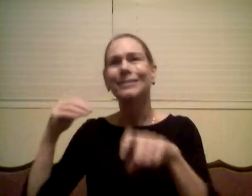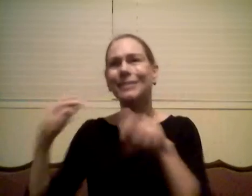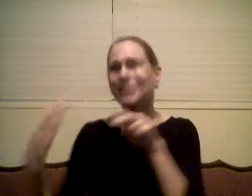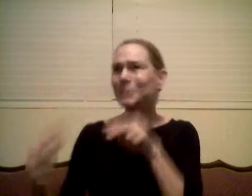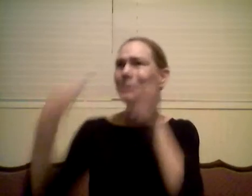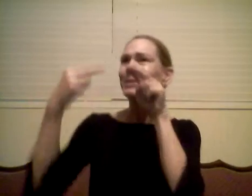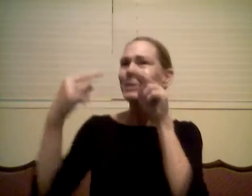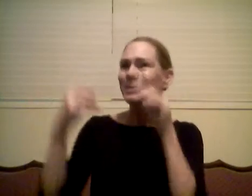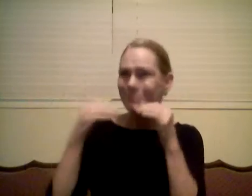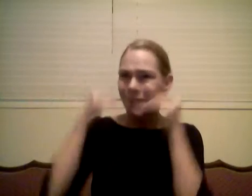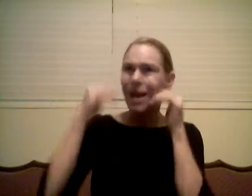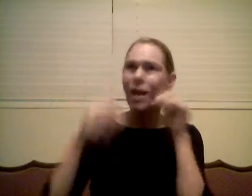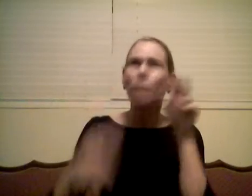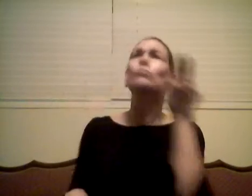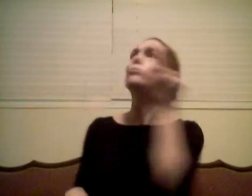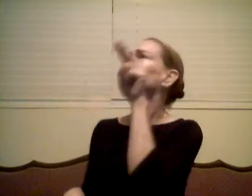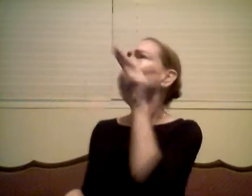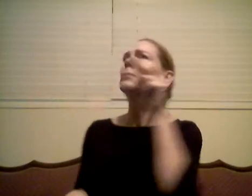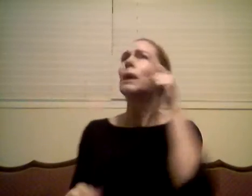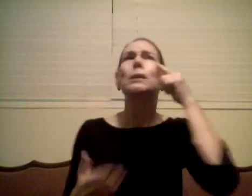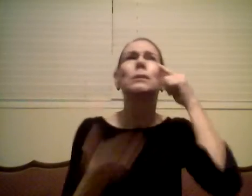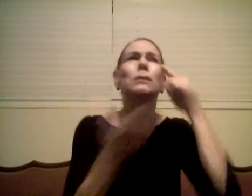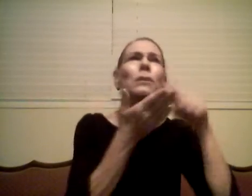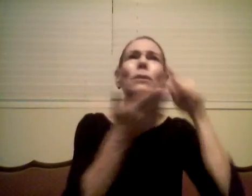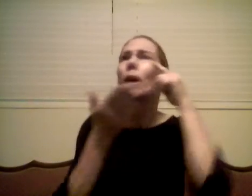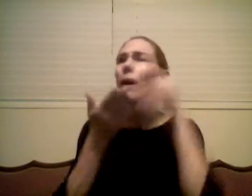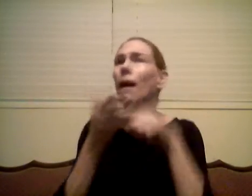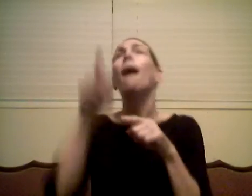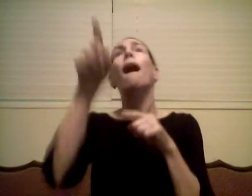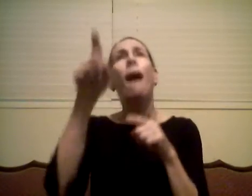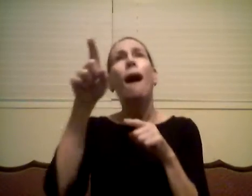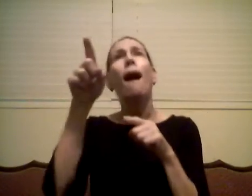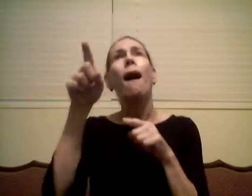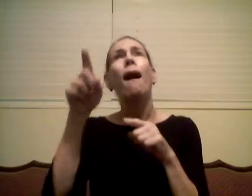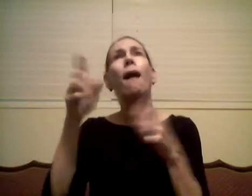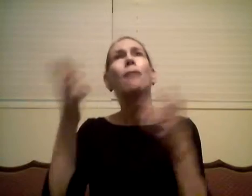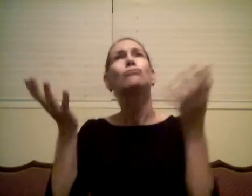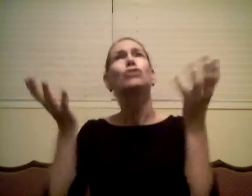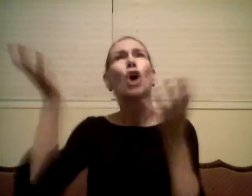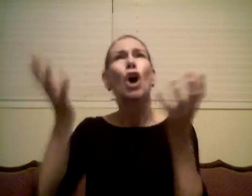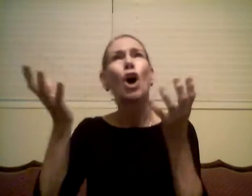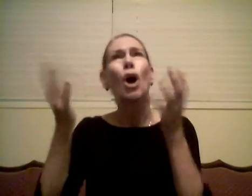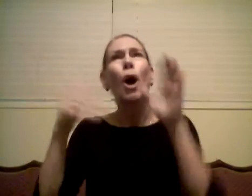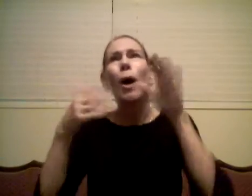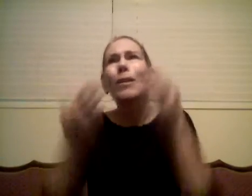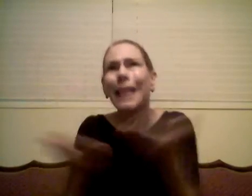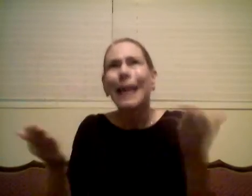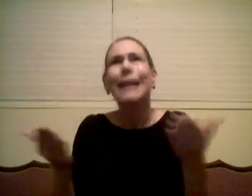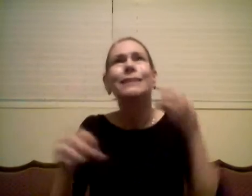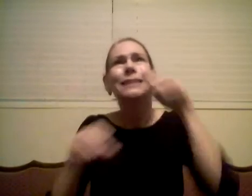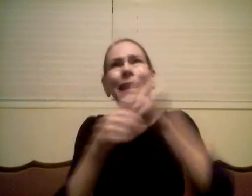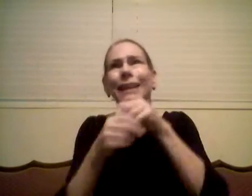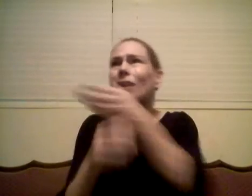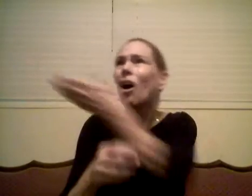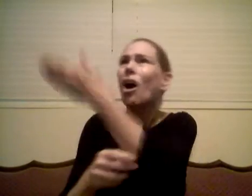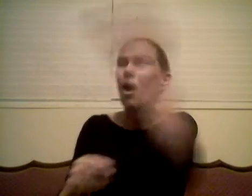there. Gosh, isn't it too bad that the Sonics aren't part of our city anymore? This tells me that you can talk to me. You can make some